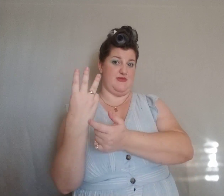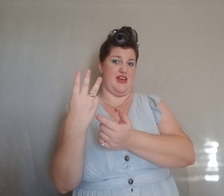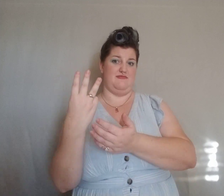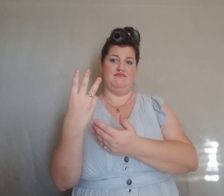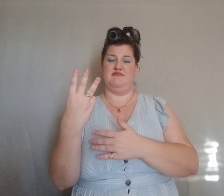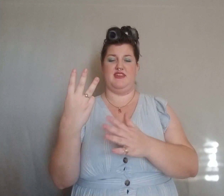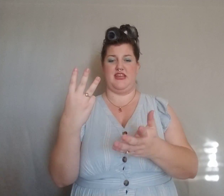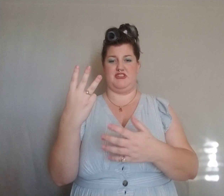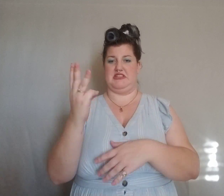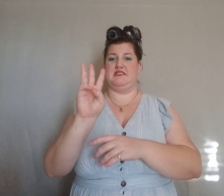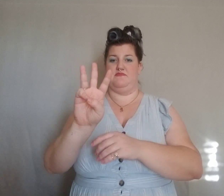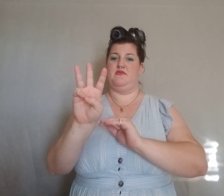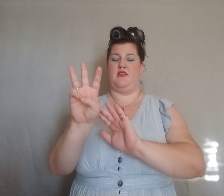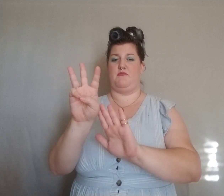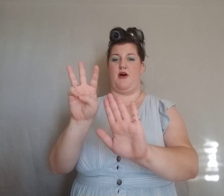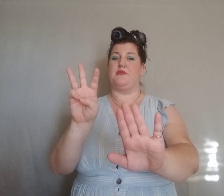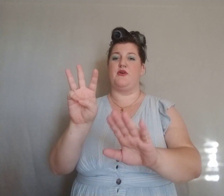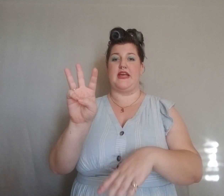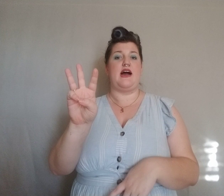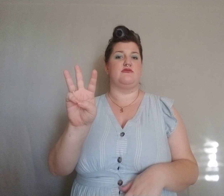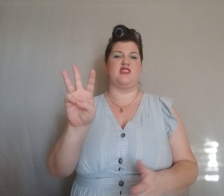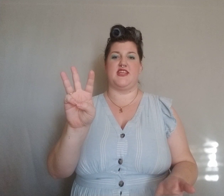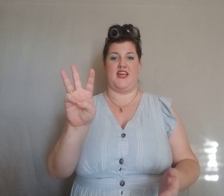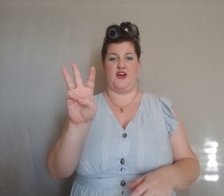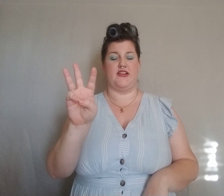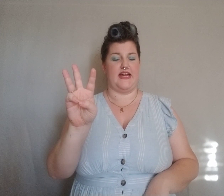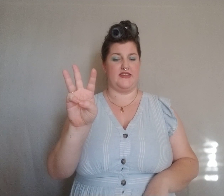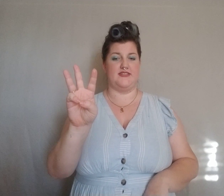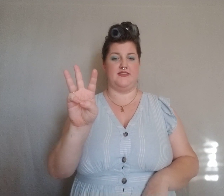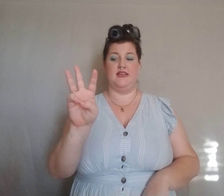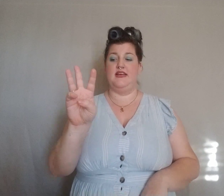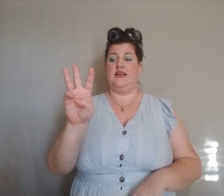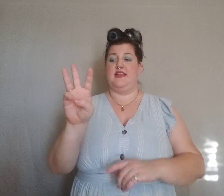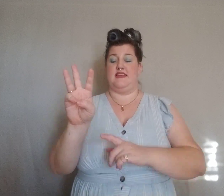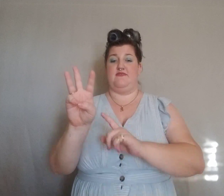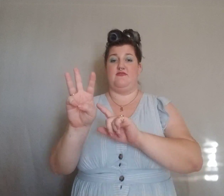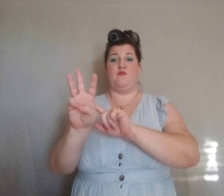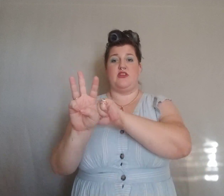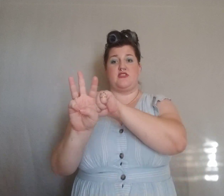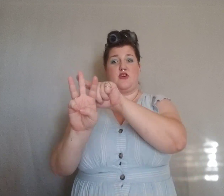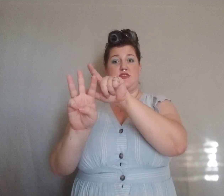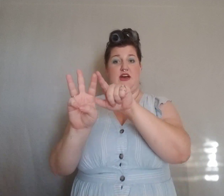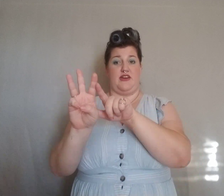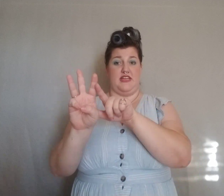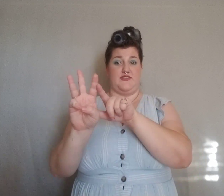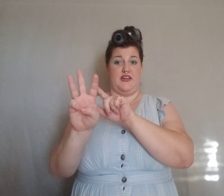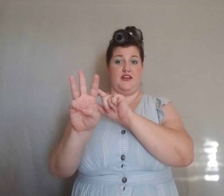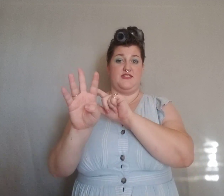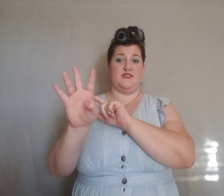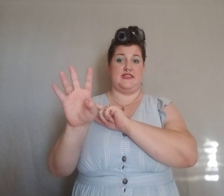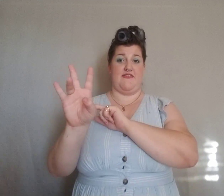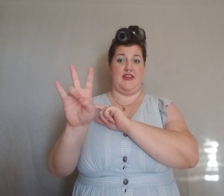way, it just palm going out, just like our letters. Then we just go down each finger. So 7 is